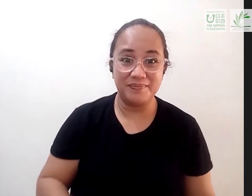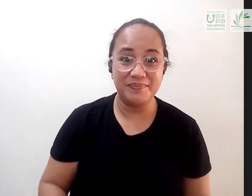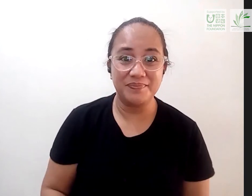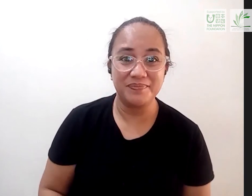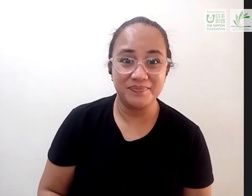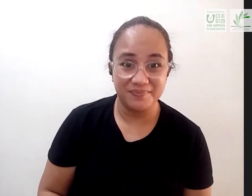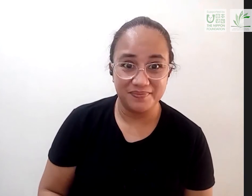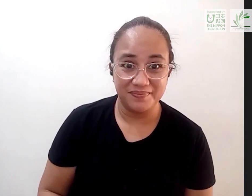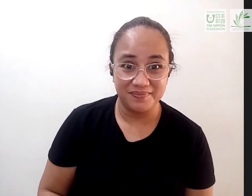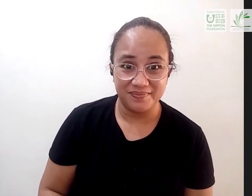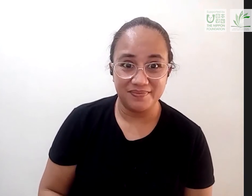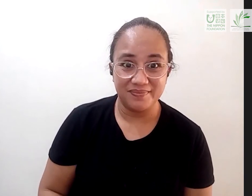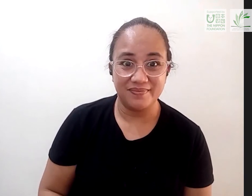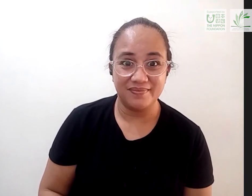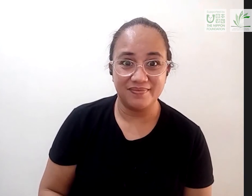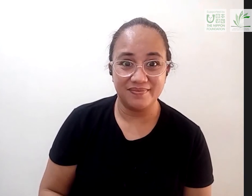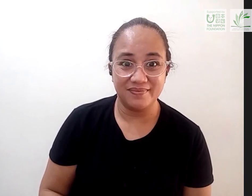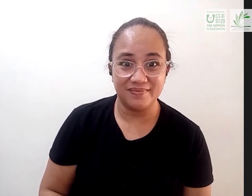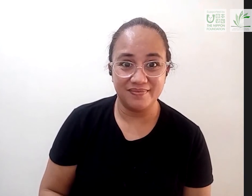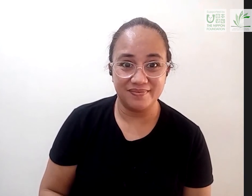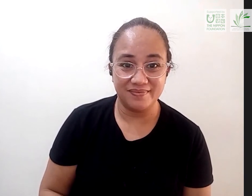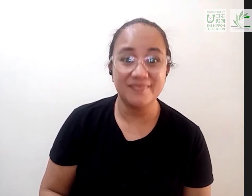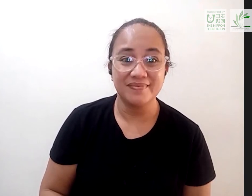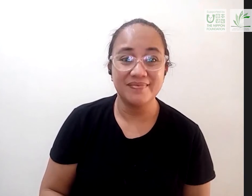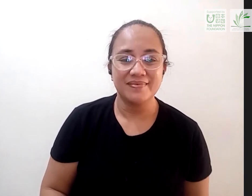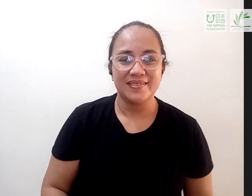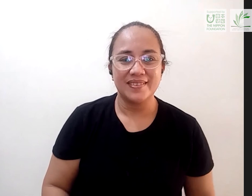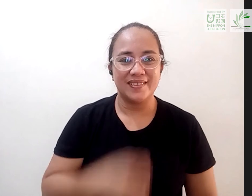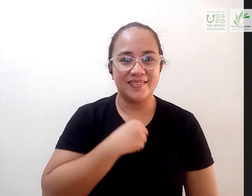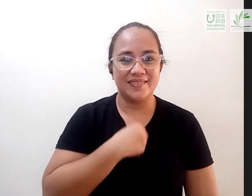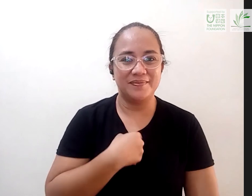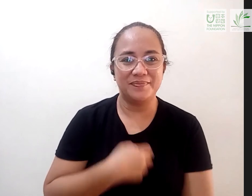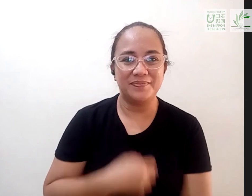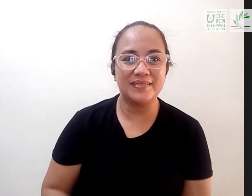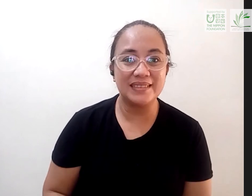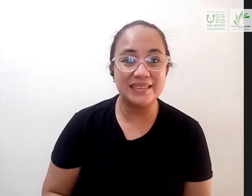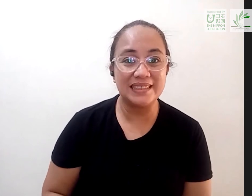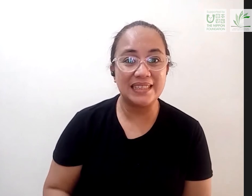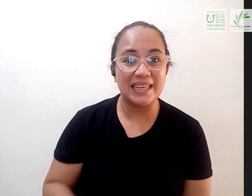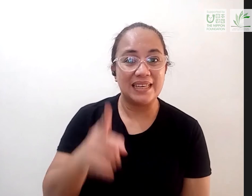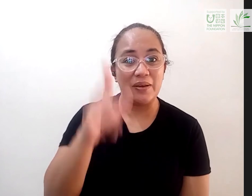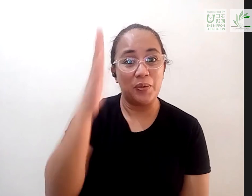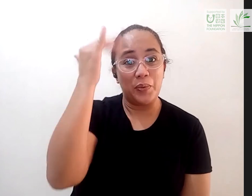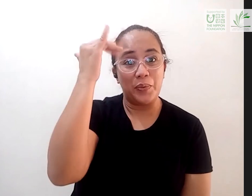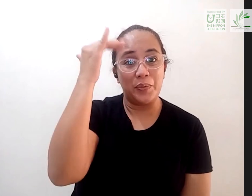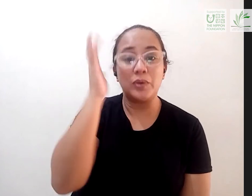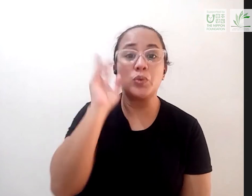Examples 5, 6, 7,